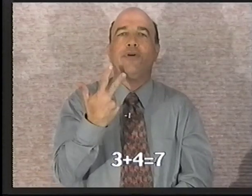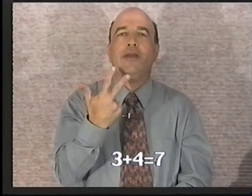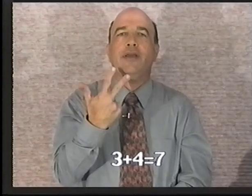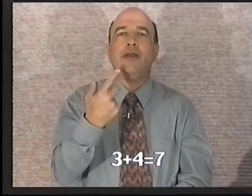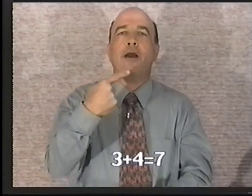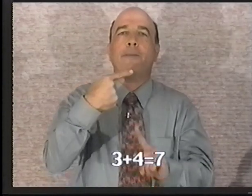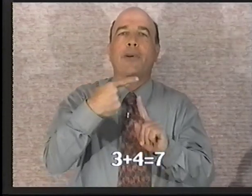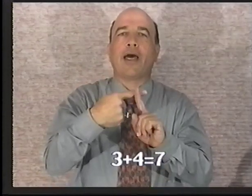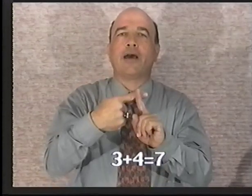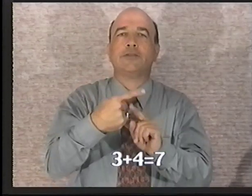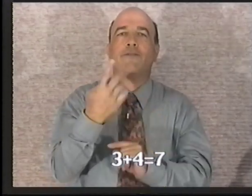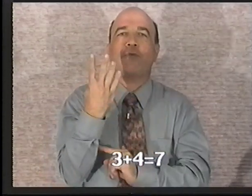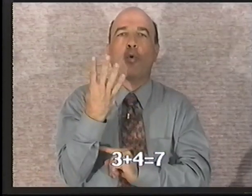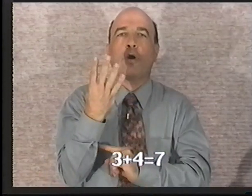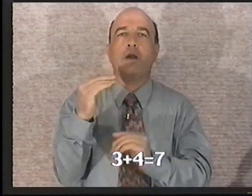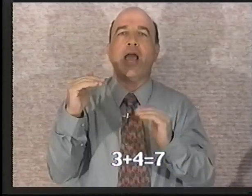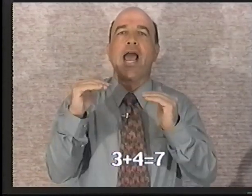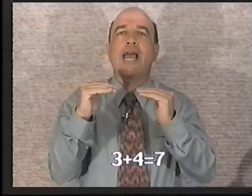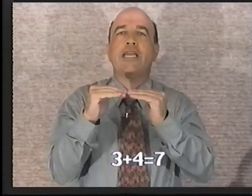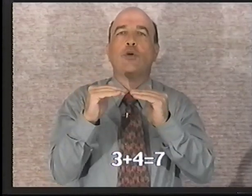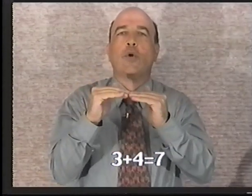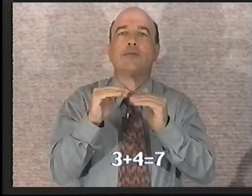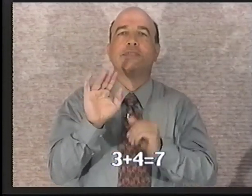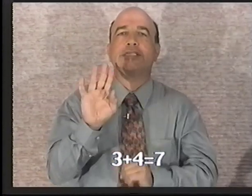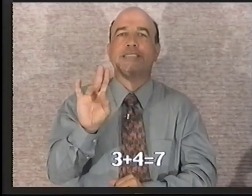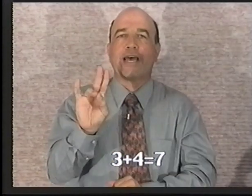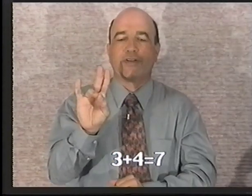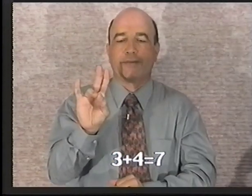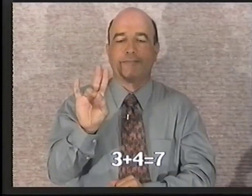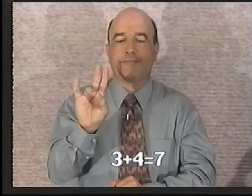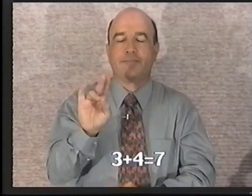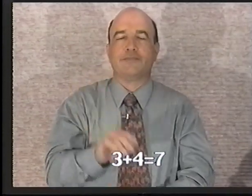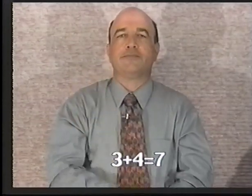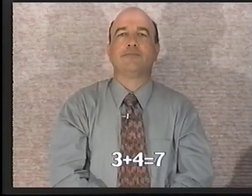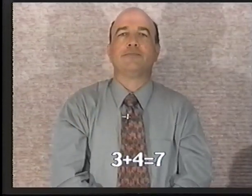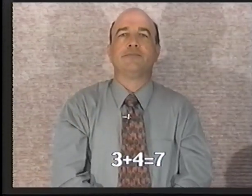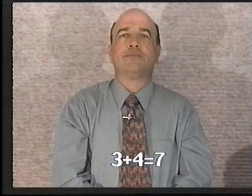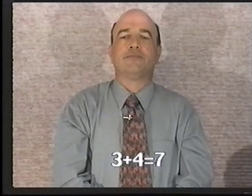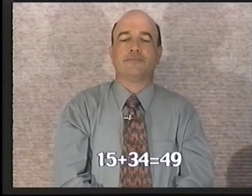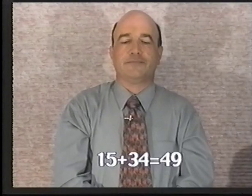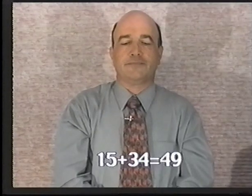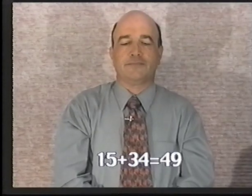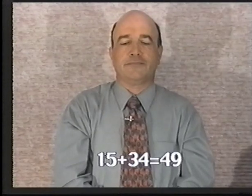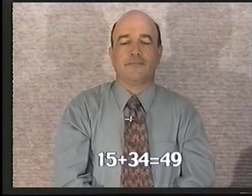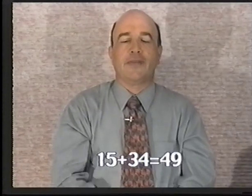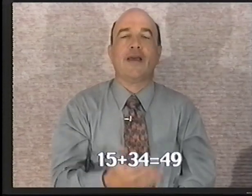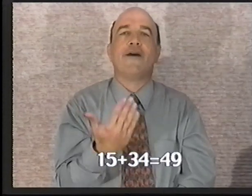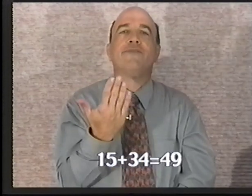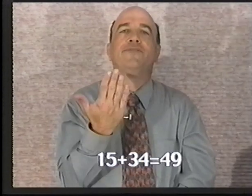3 plus 4 equals 7.